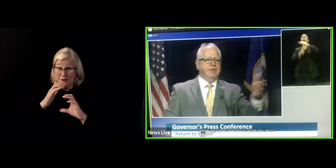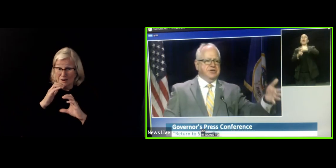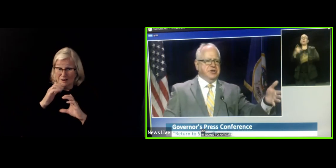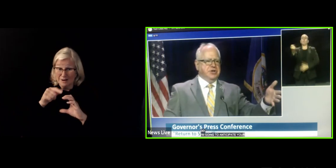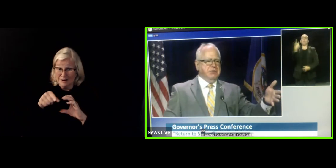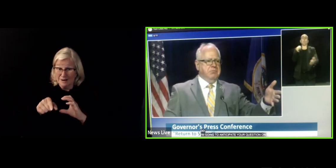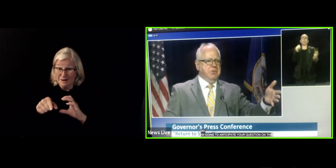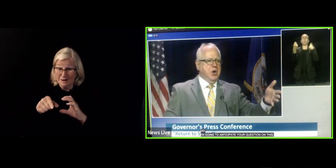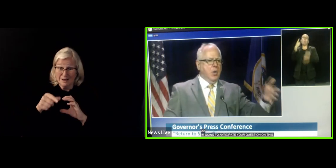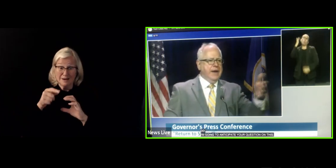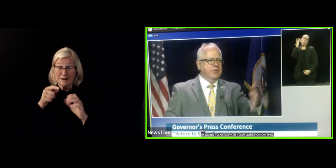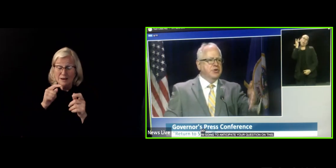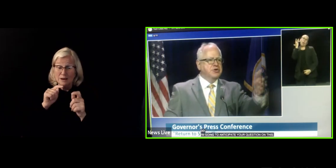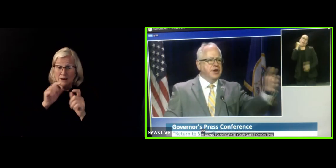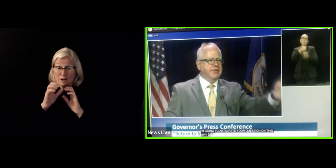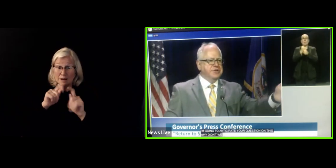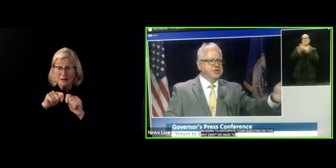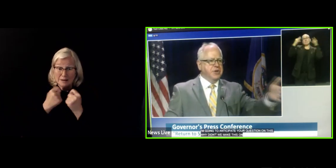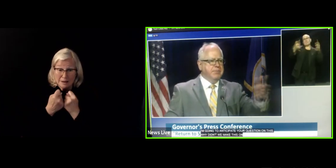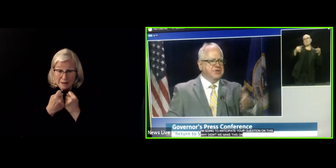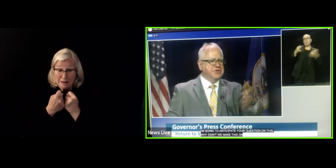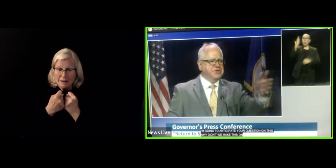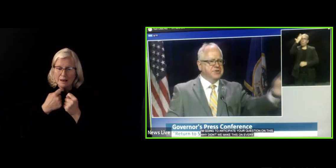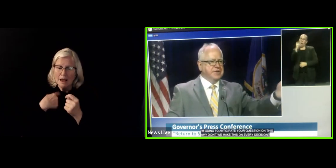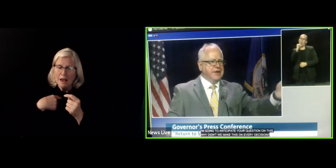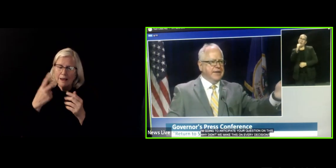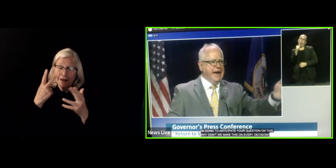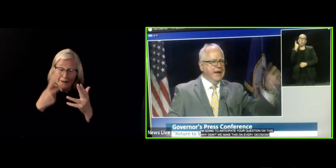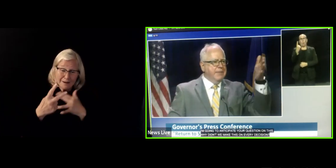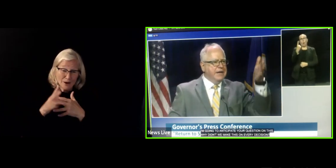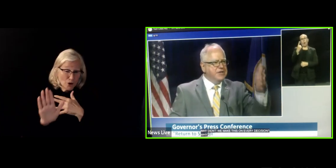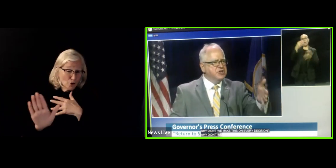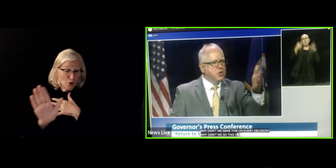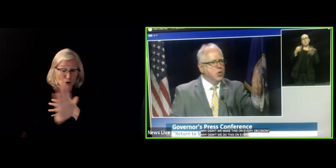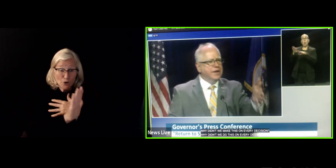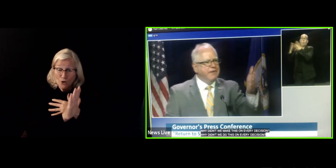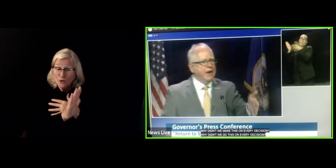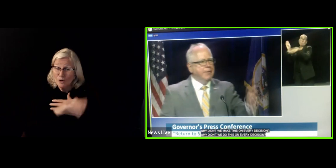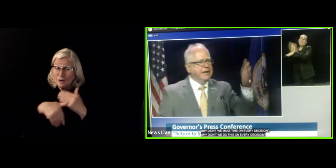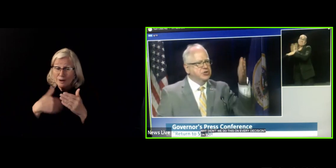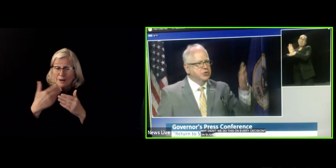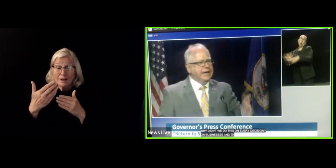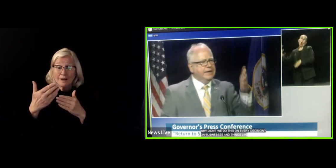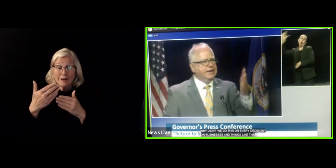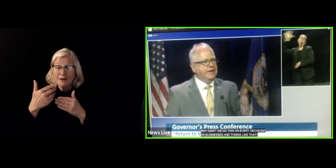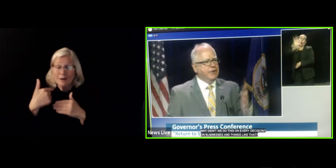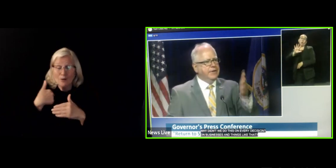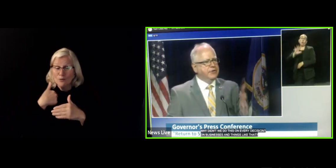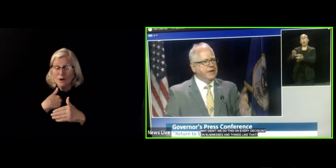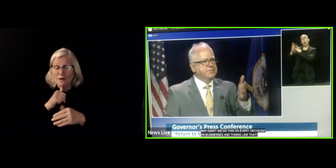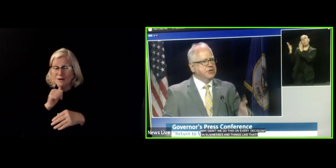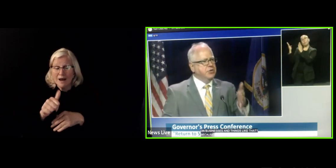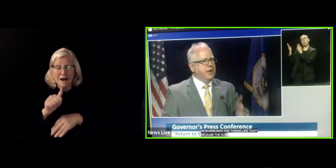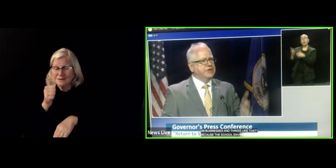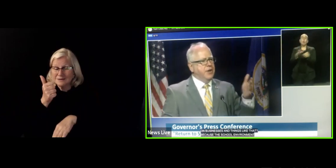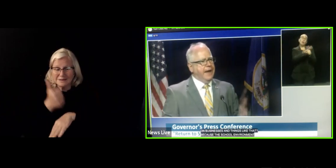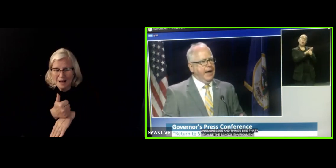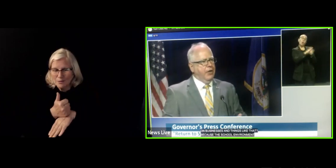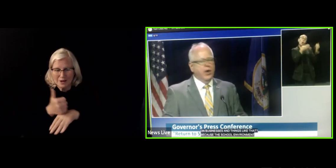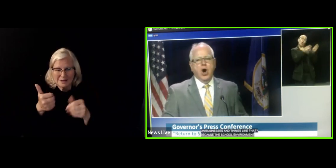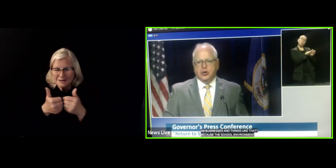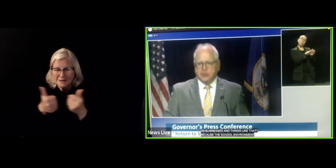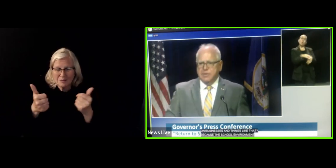every decision? Why didn't we do this on every decision on businesses and things like that? Because the school environment is uniquely different and the transmission rates on